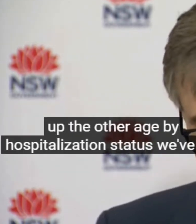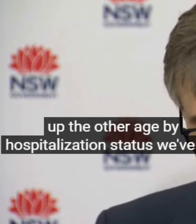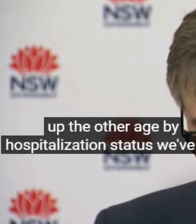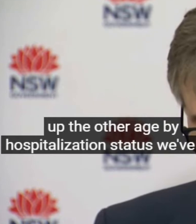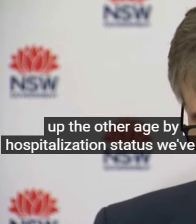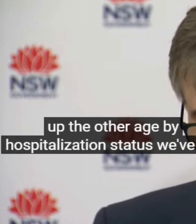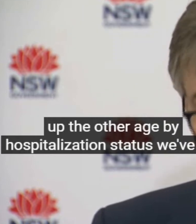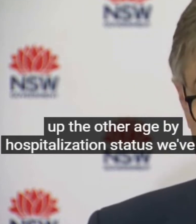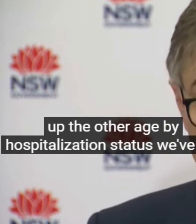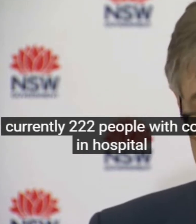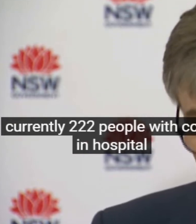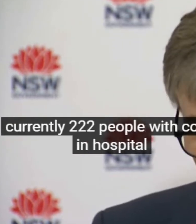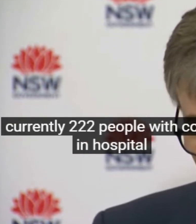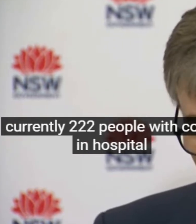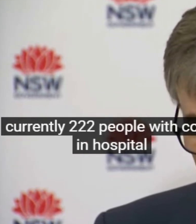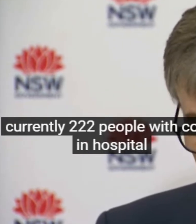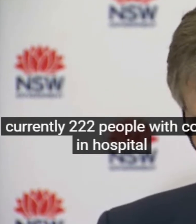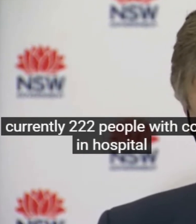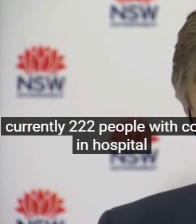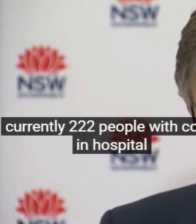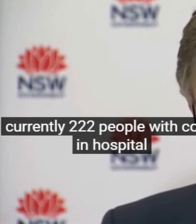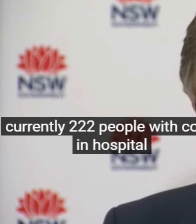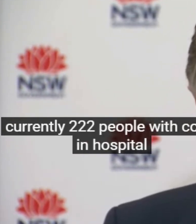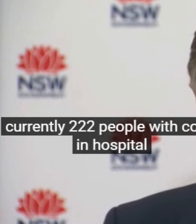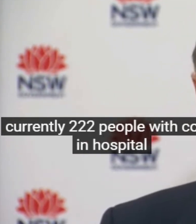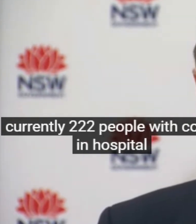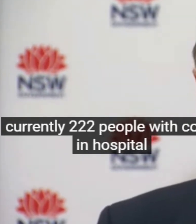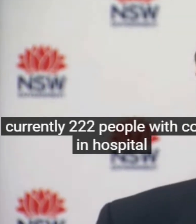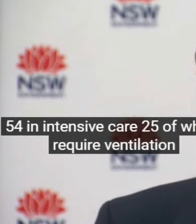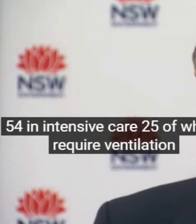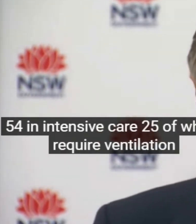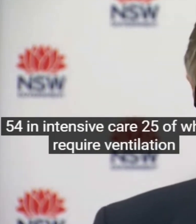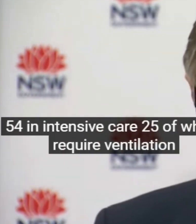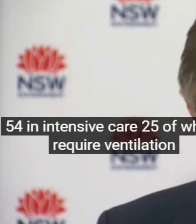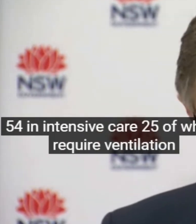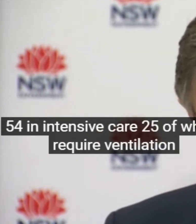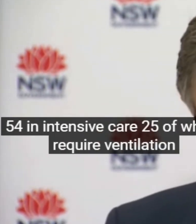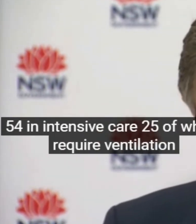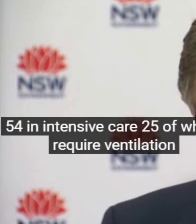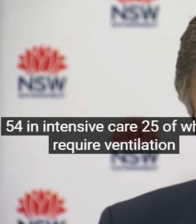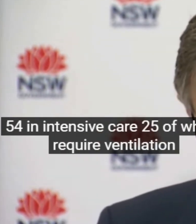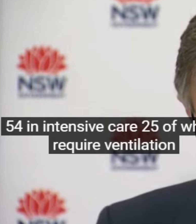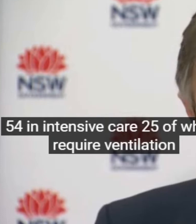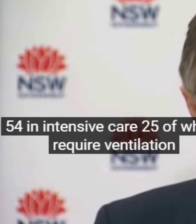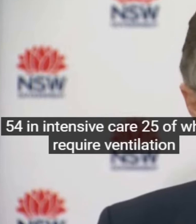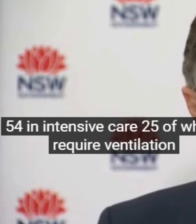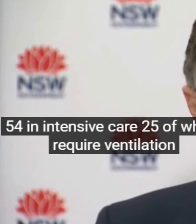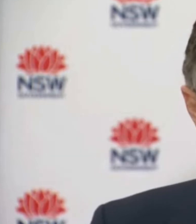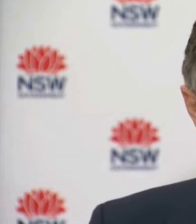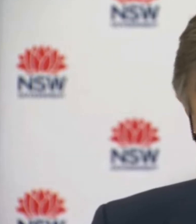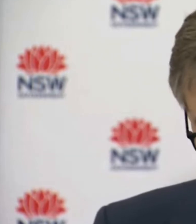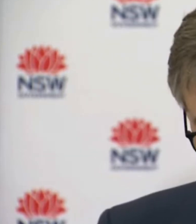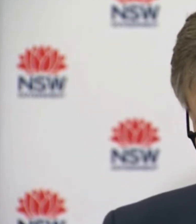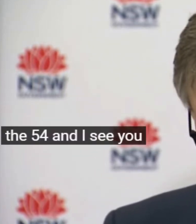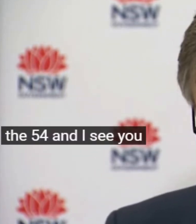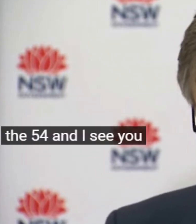with COVID in hospital, 54 in intensive care, 25 of whom require ventilation. Of the 54 in